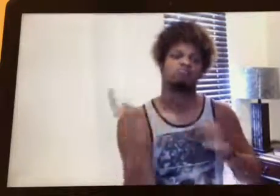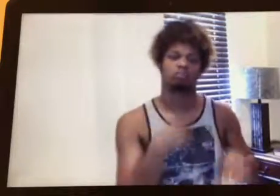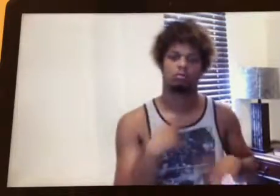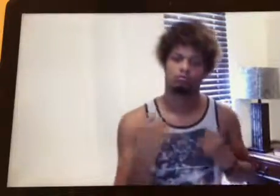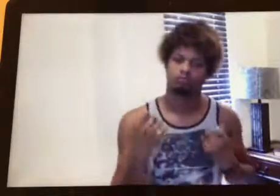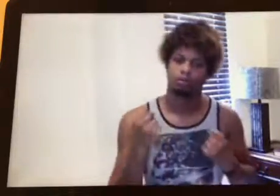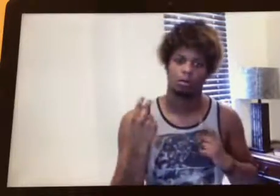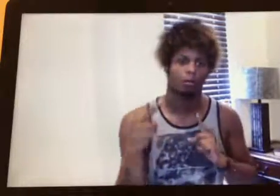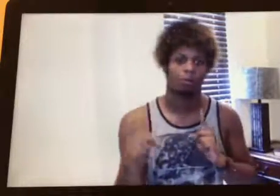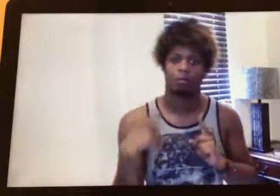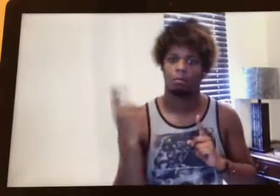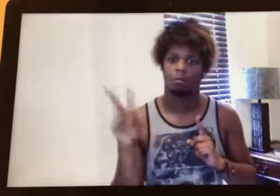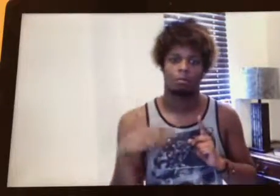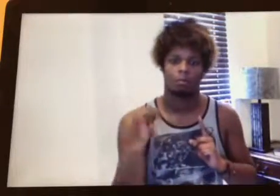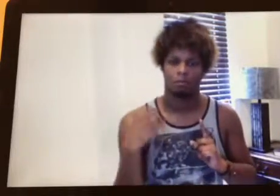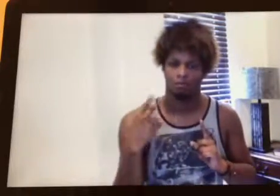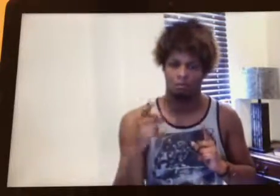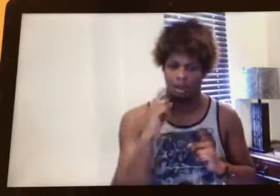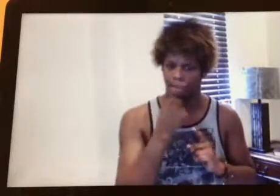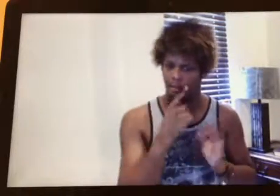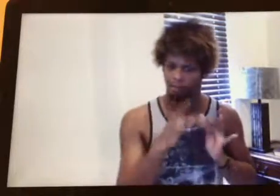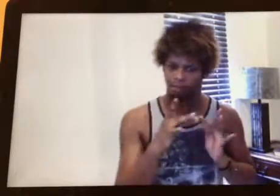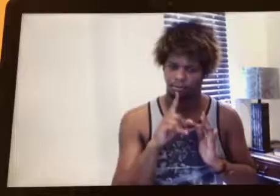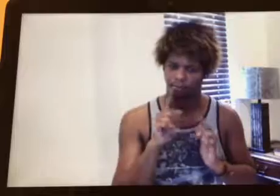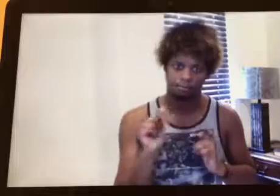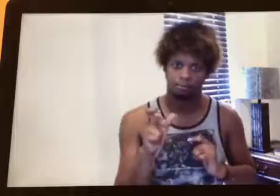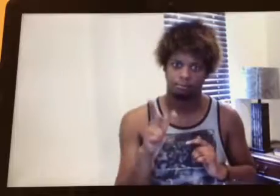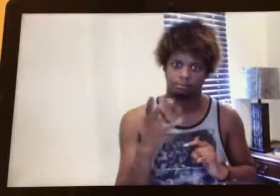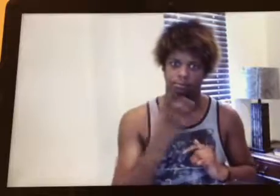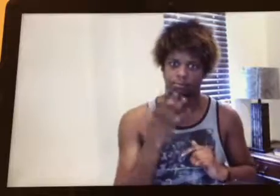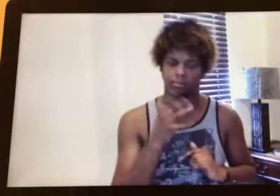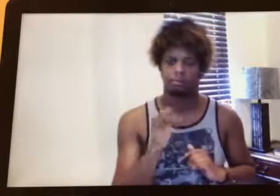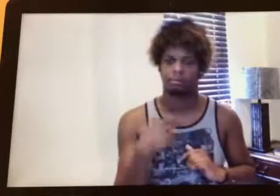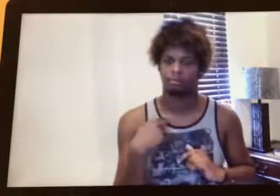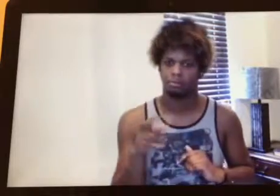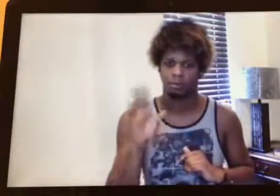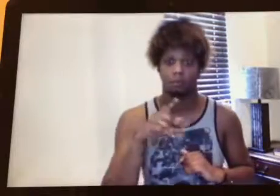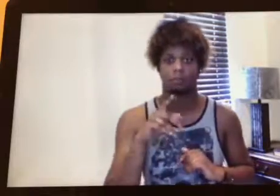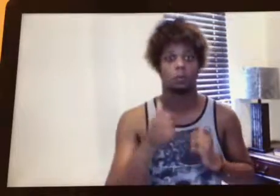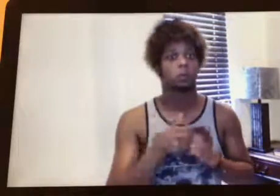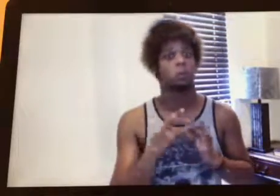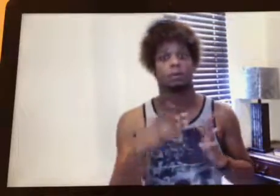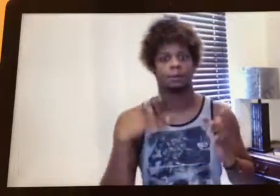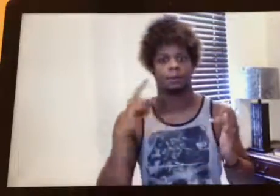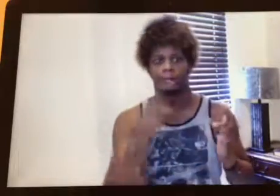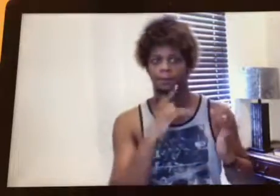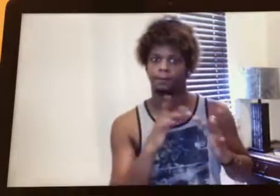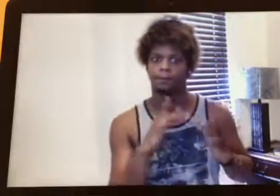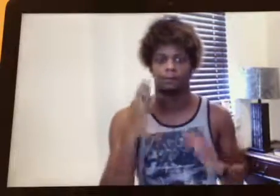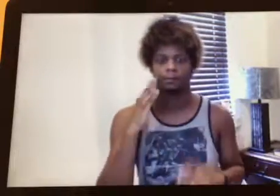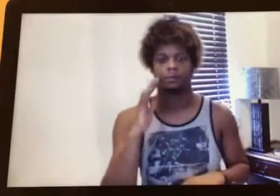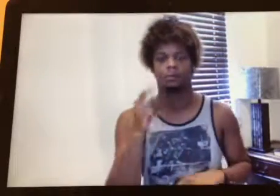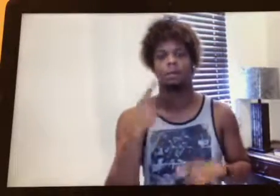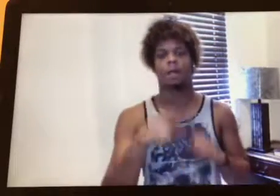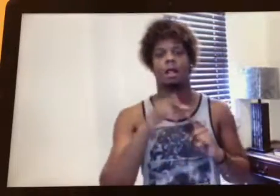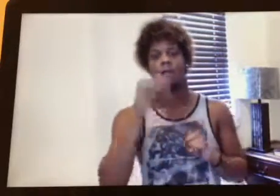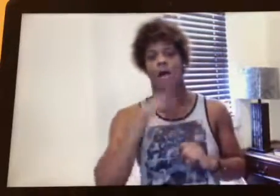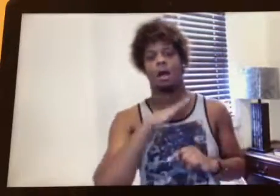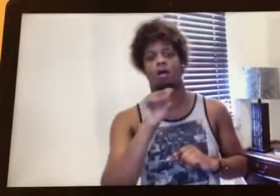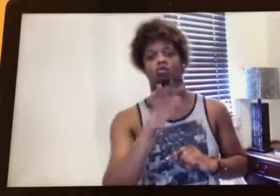Along the way, I tried to sign with them, and they just wouldn't keep eye contact with me. I was like, what is wrong? They wouldn't maintain any